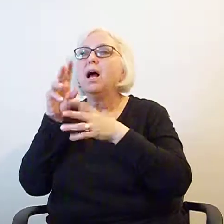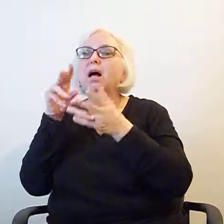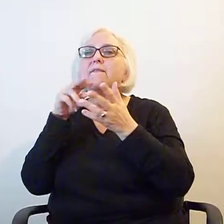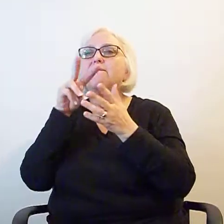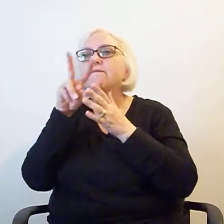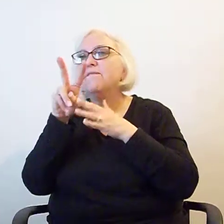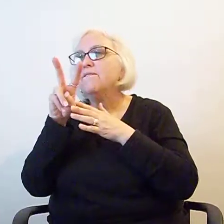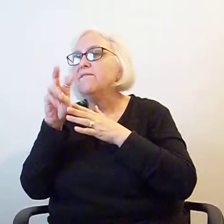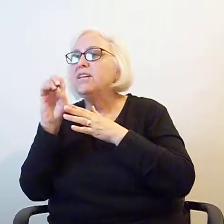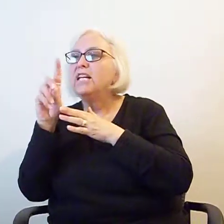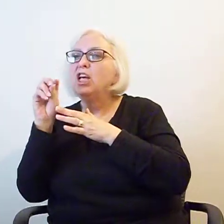video,